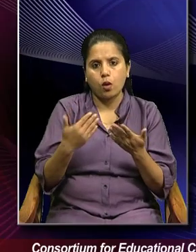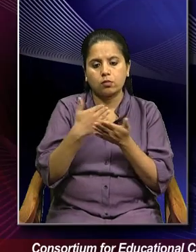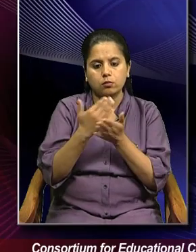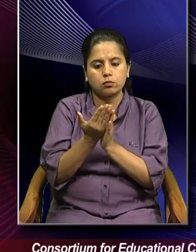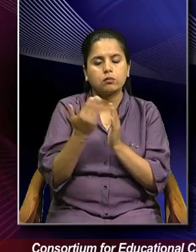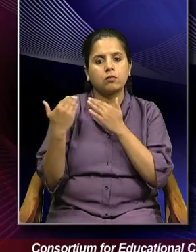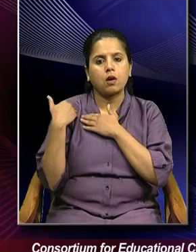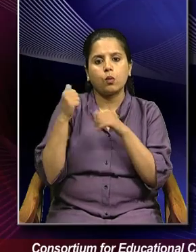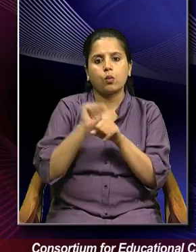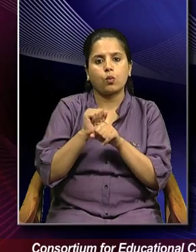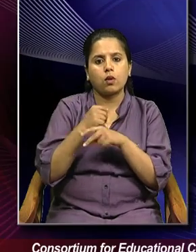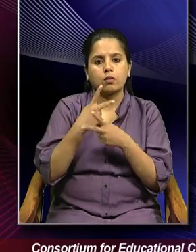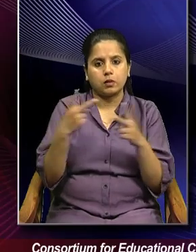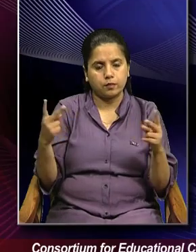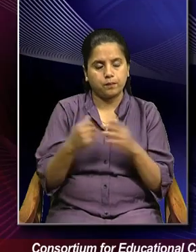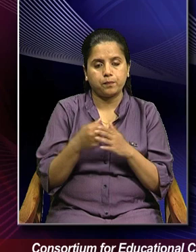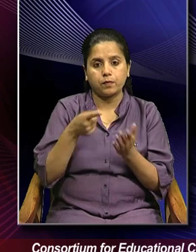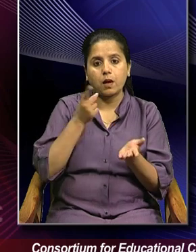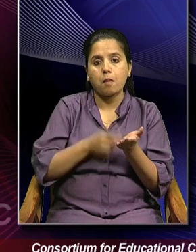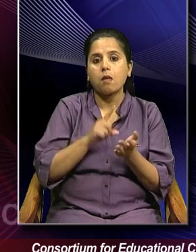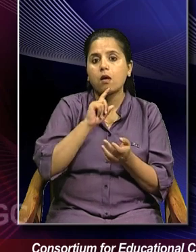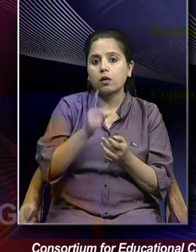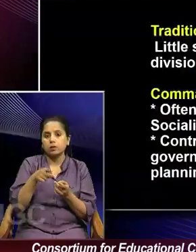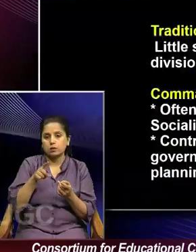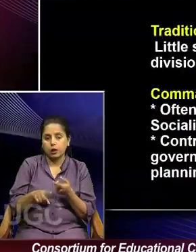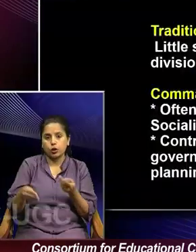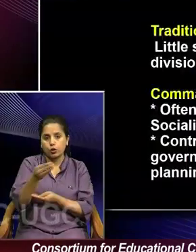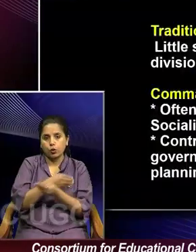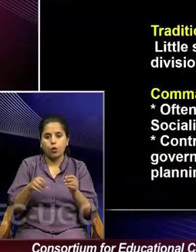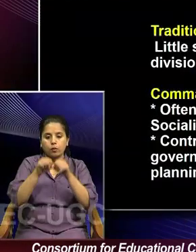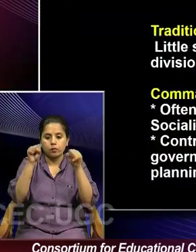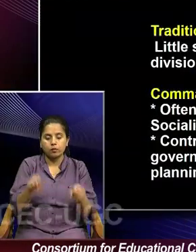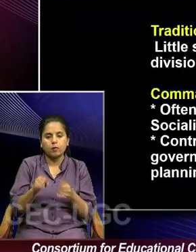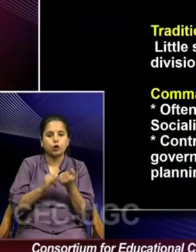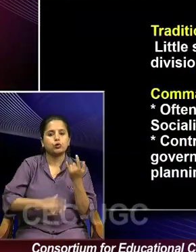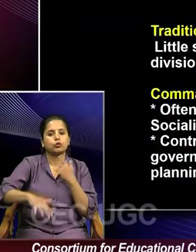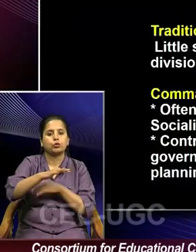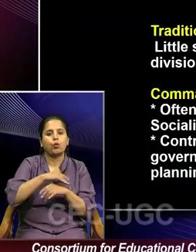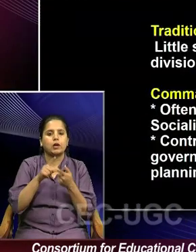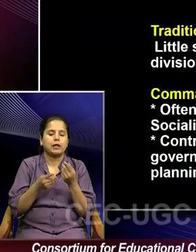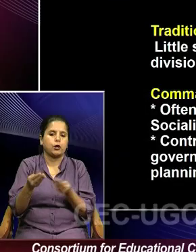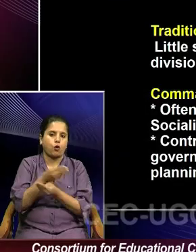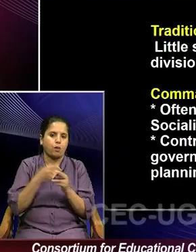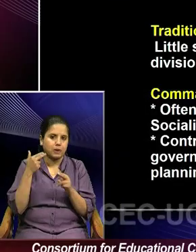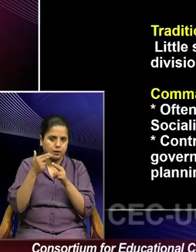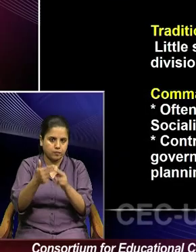labor. The command economic system, that is often understood as socialist economic